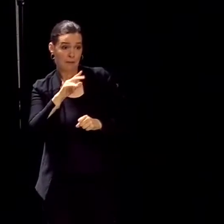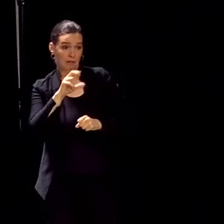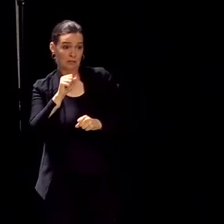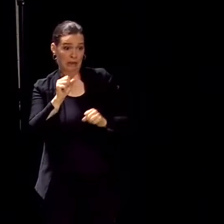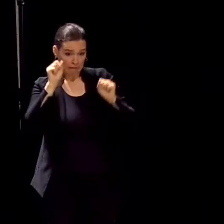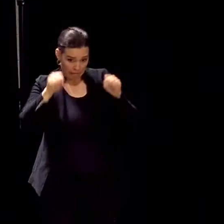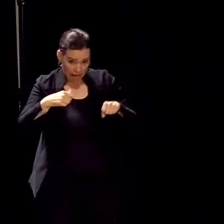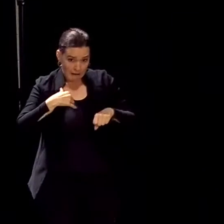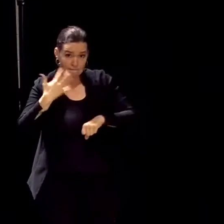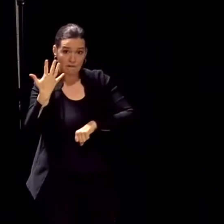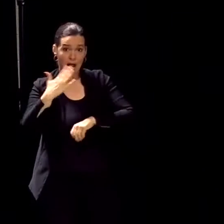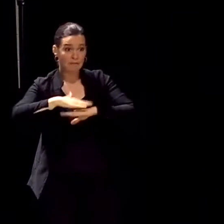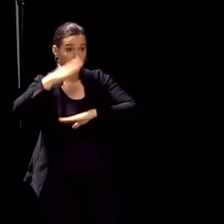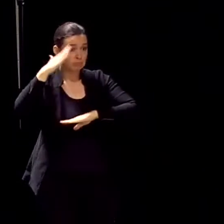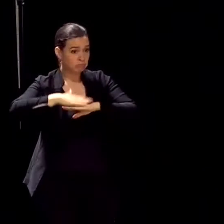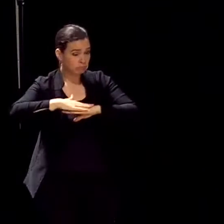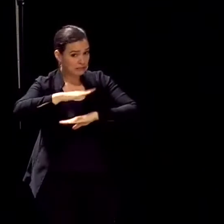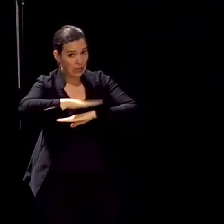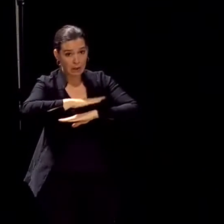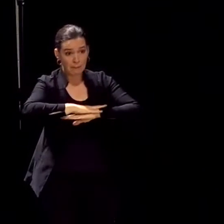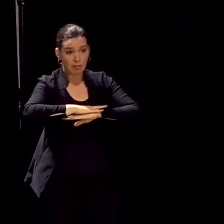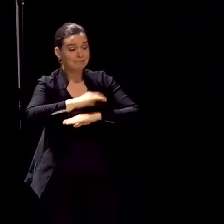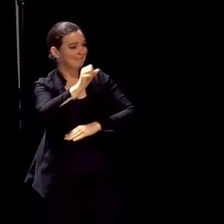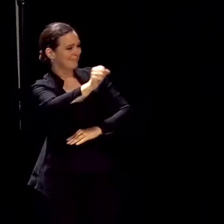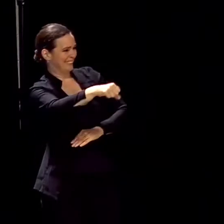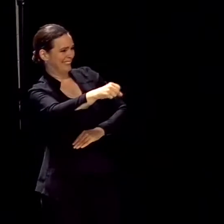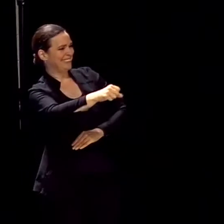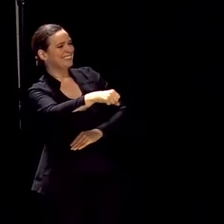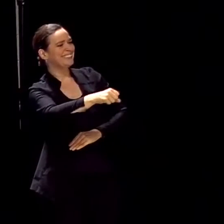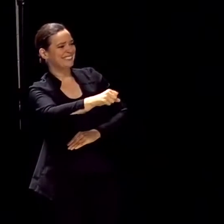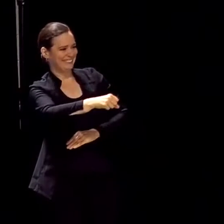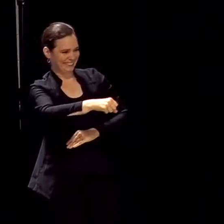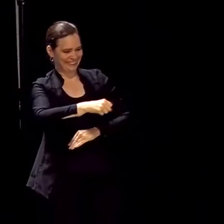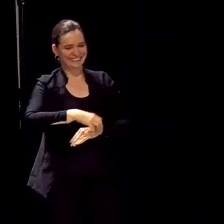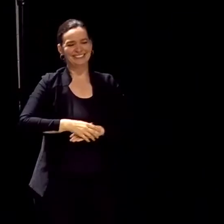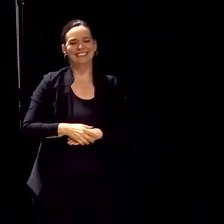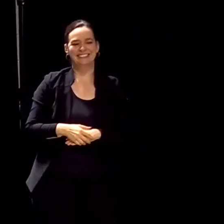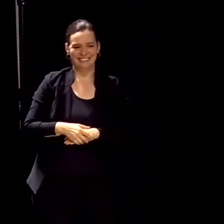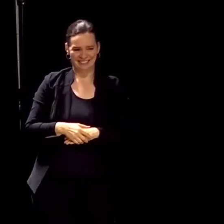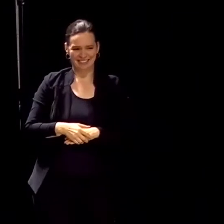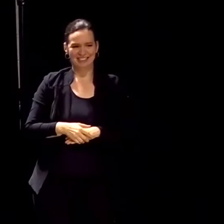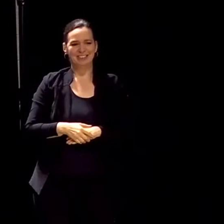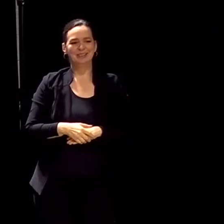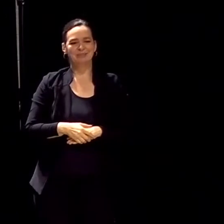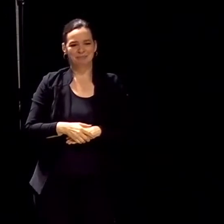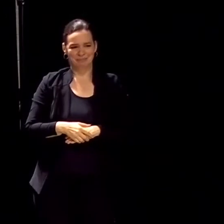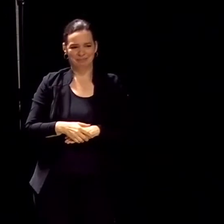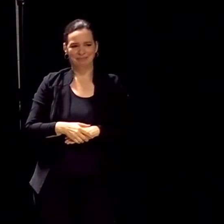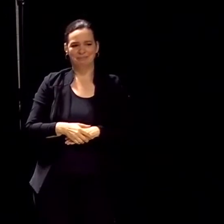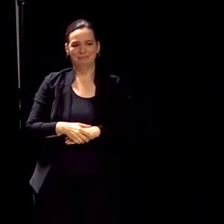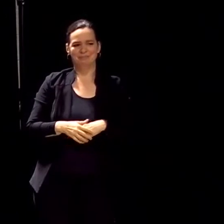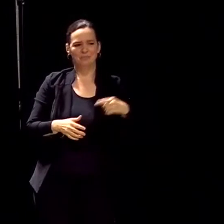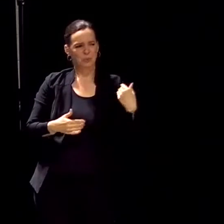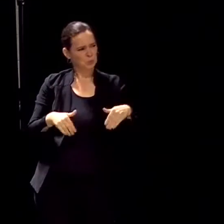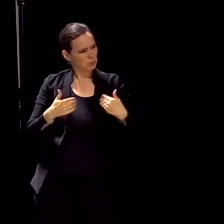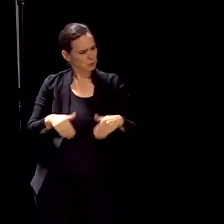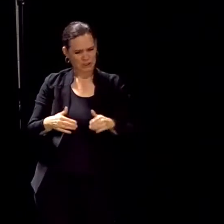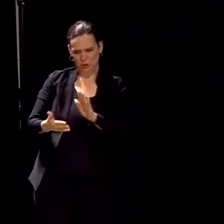And as far as the schools, it sounds like an intensive obligation on the county now